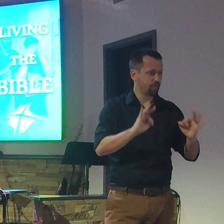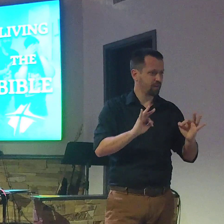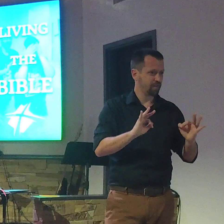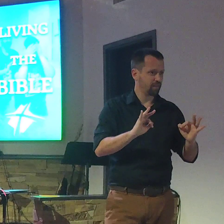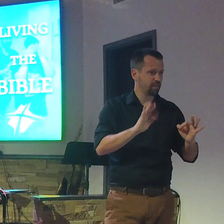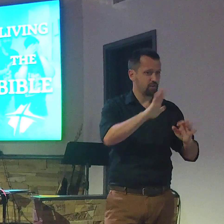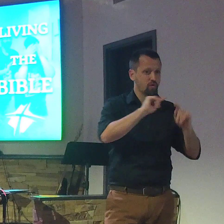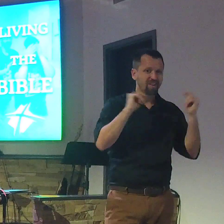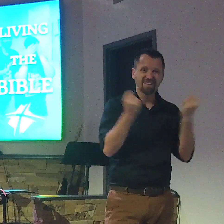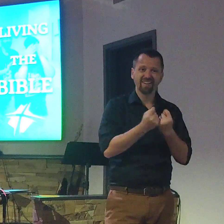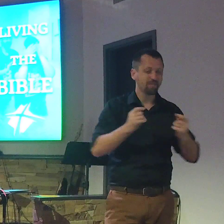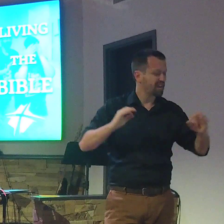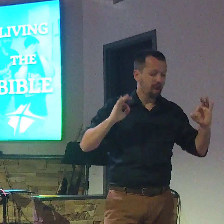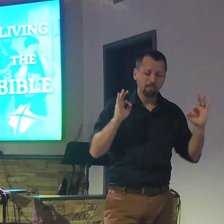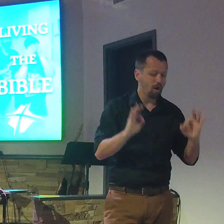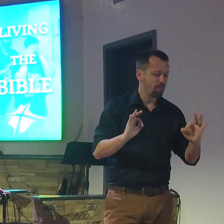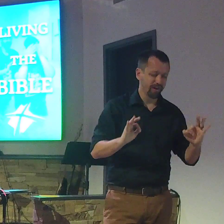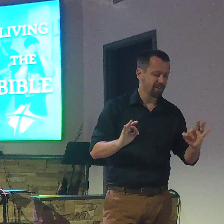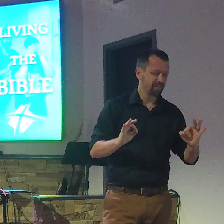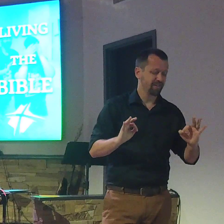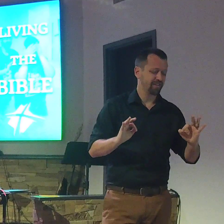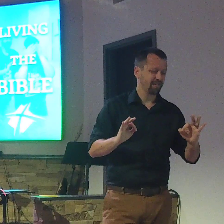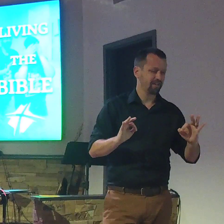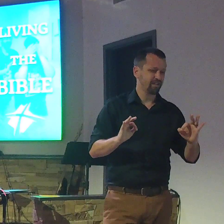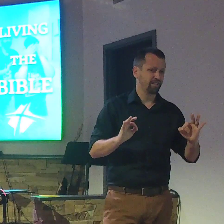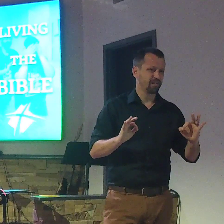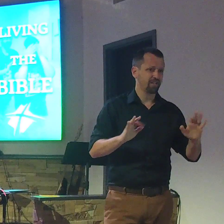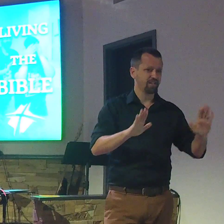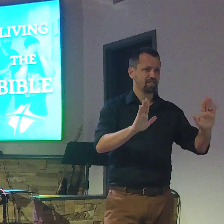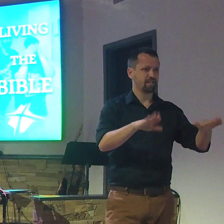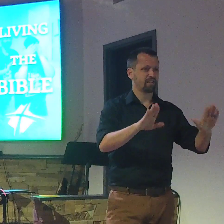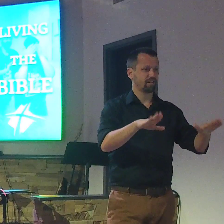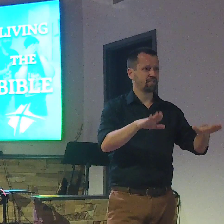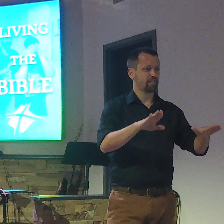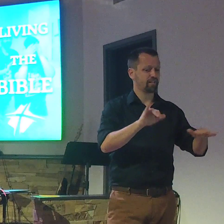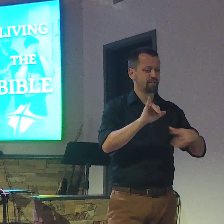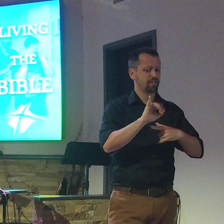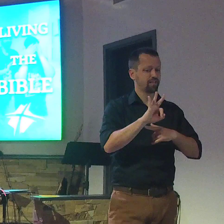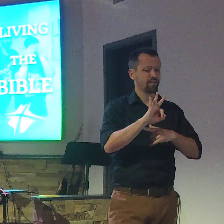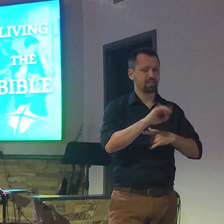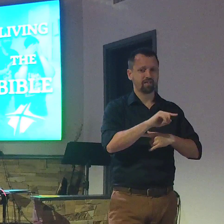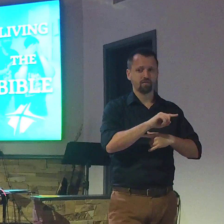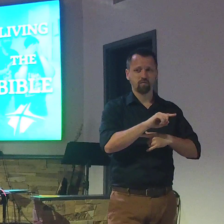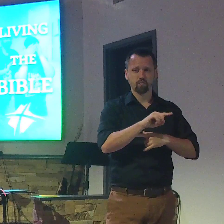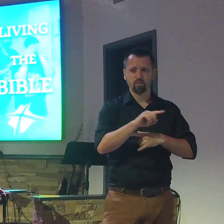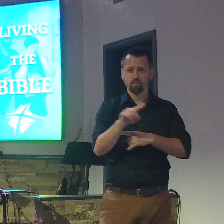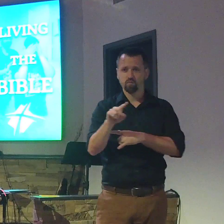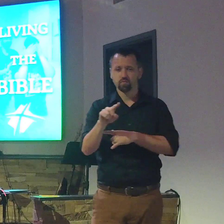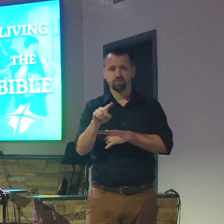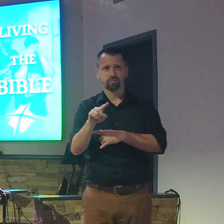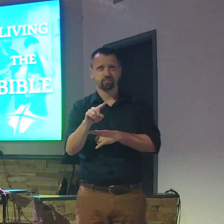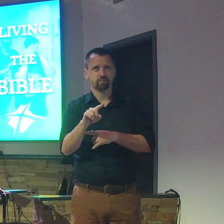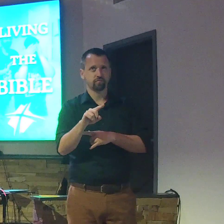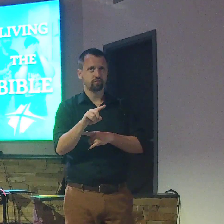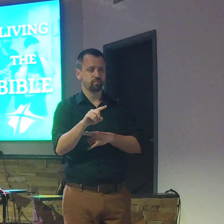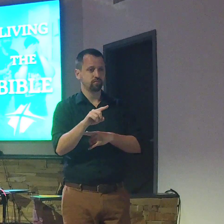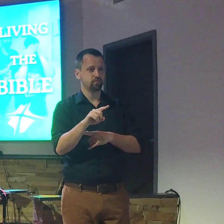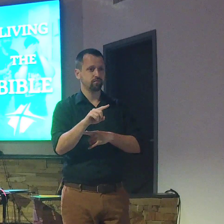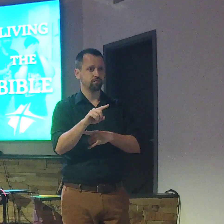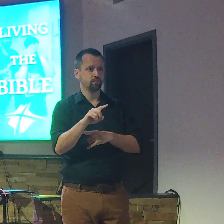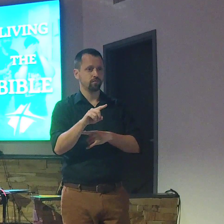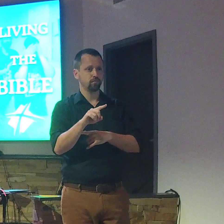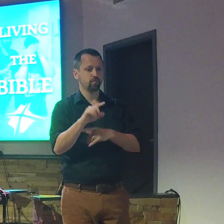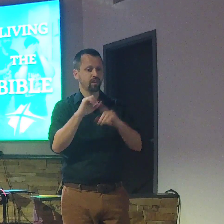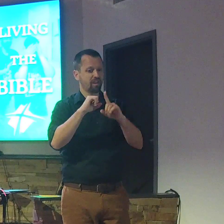Your team won't be perfect. And by the way, if you are in an